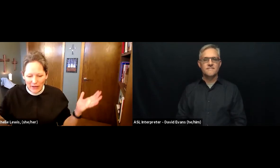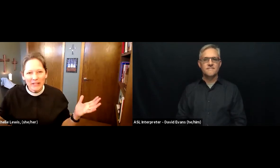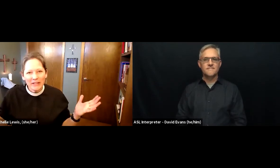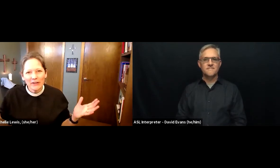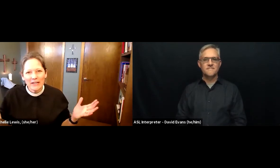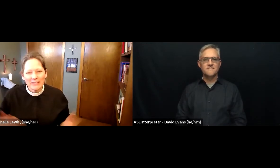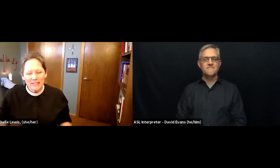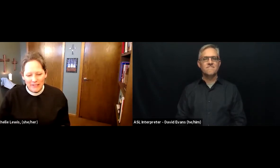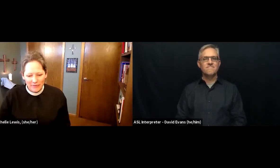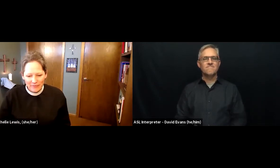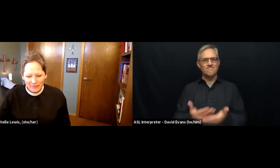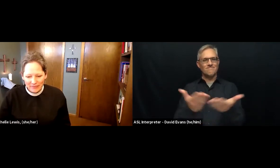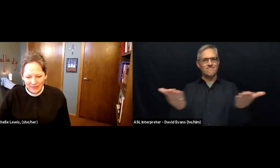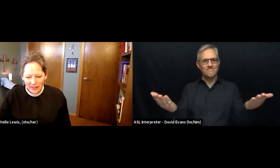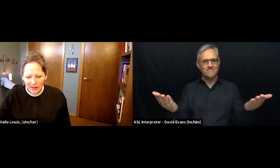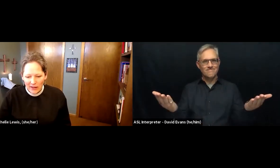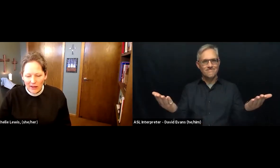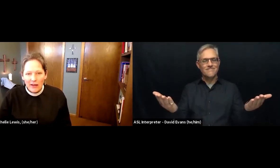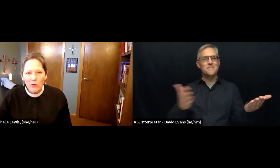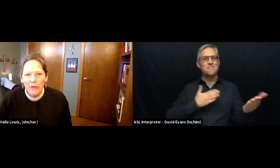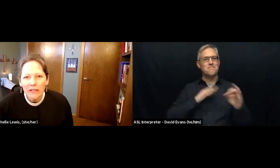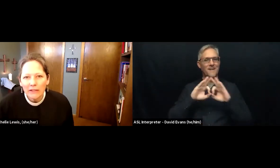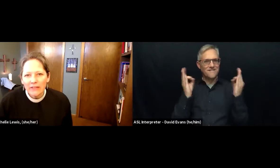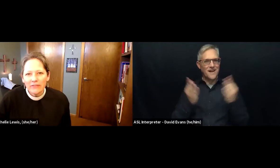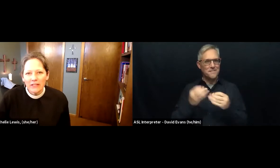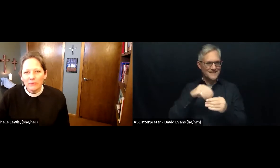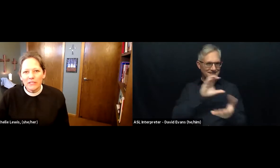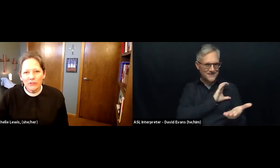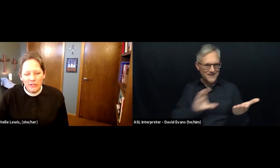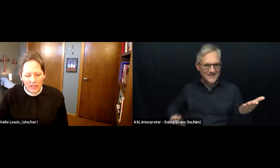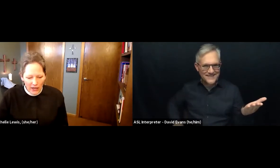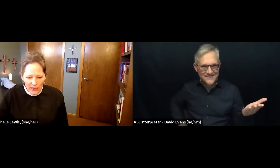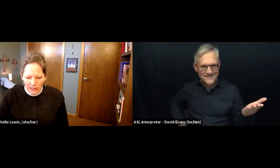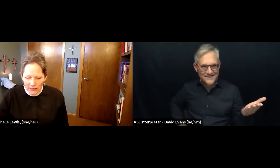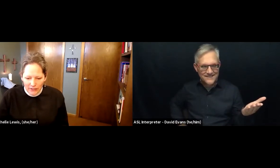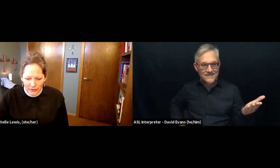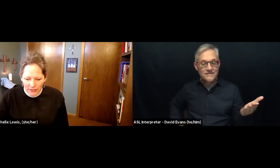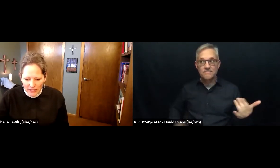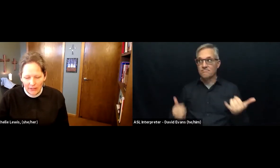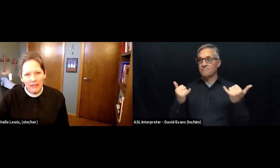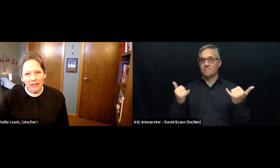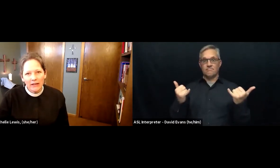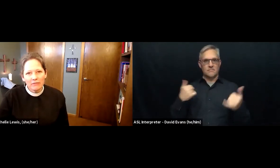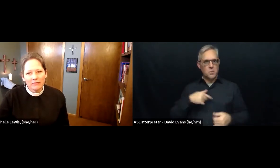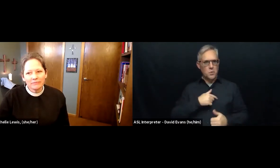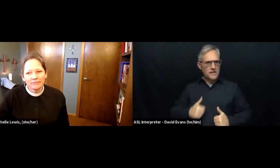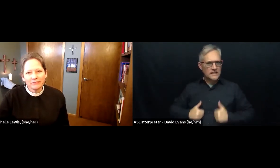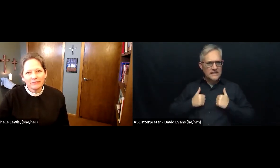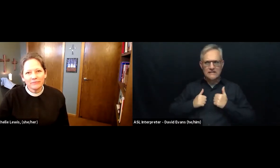My family in Christ, we live in mystery and uncertainty in